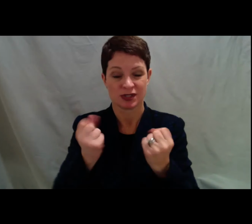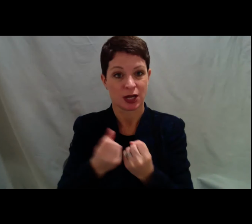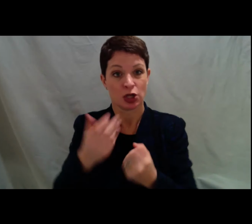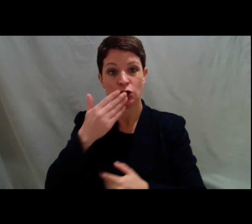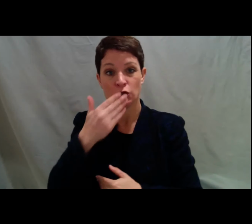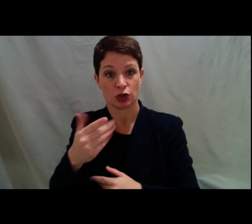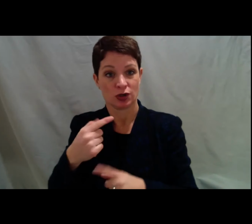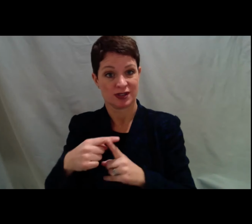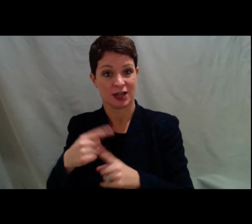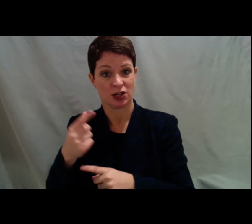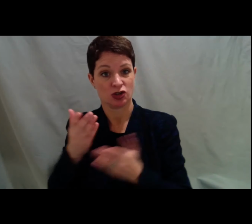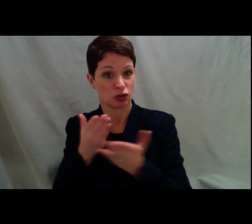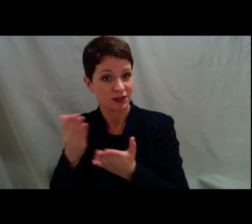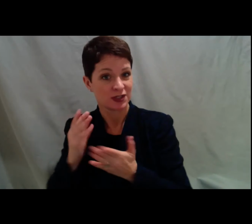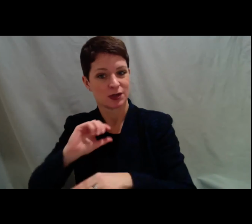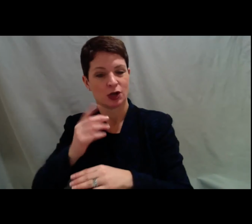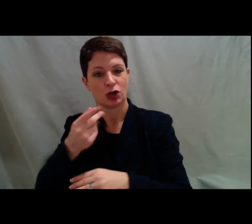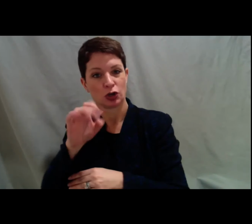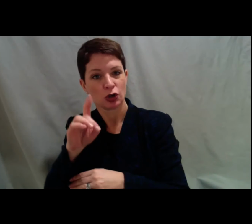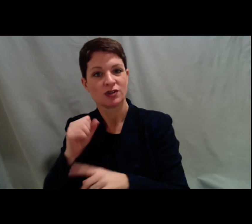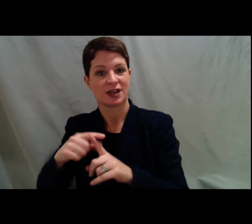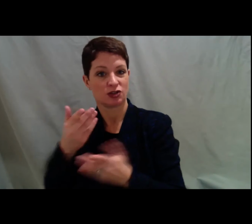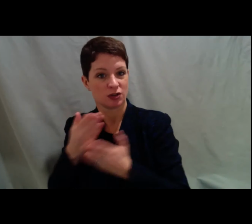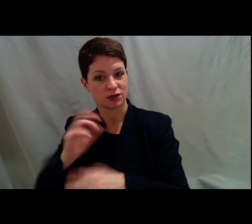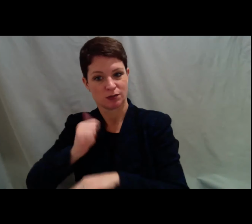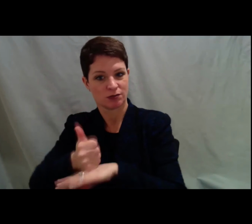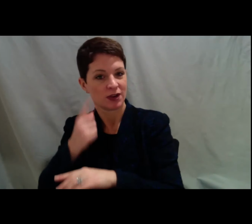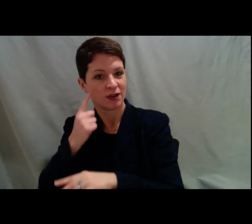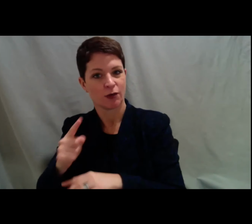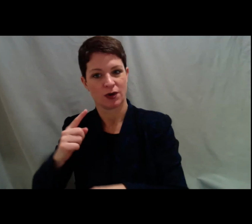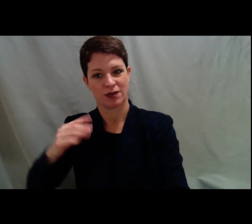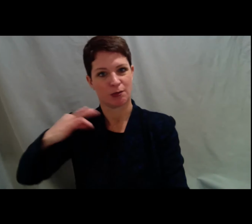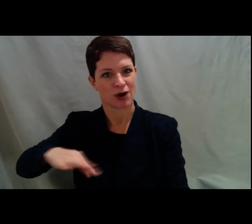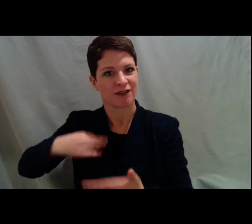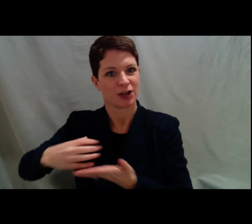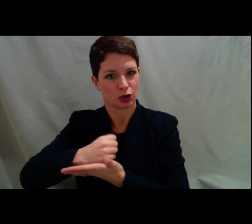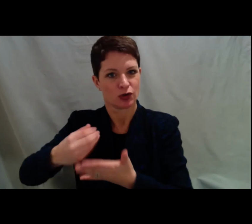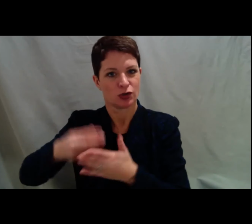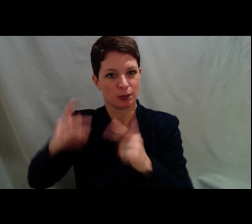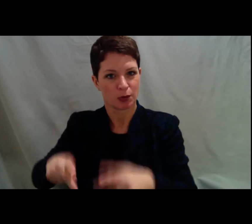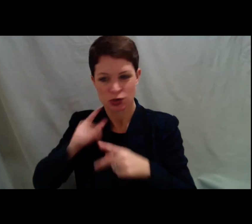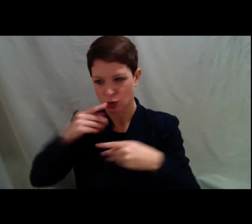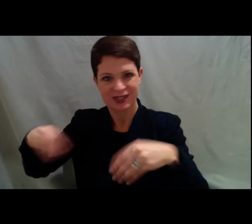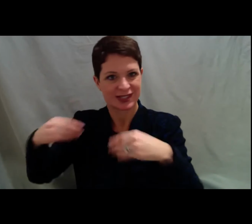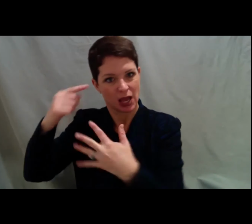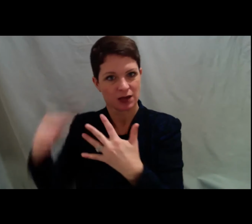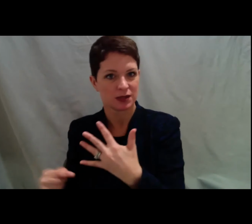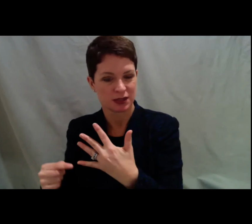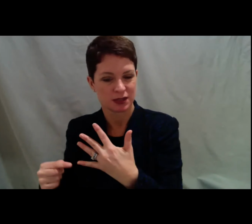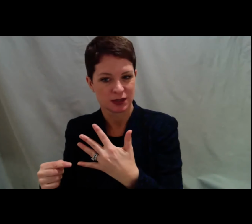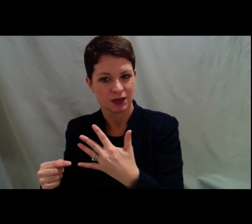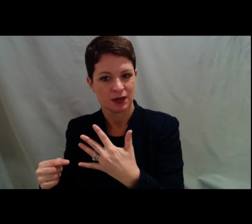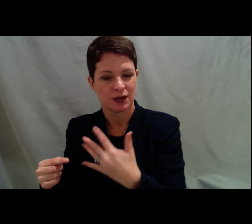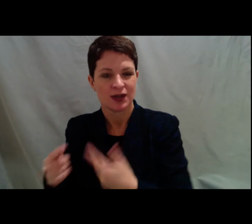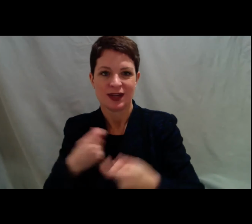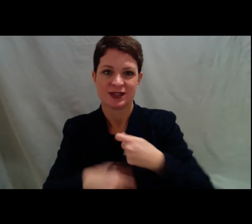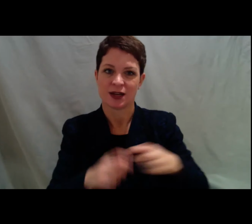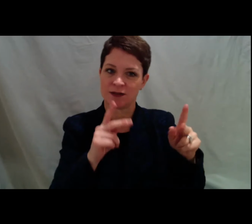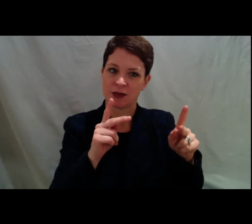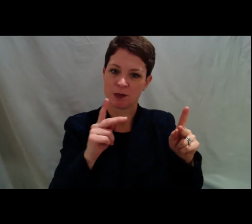for, generally speaking, the profit that accrues to the person who sells them, rather than the